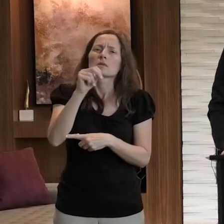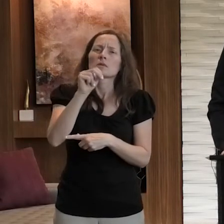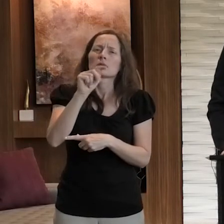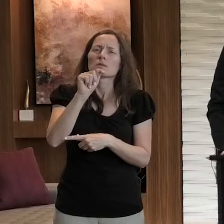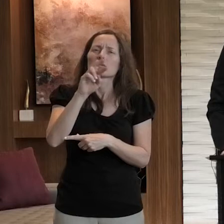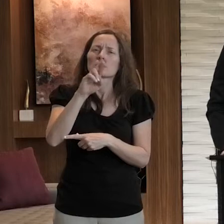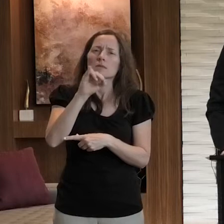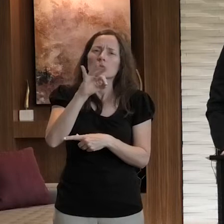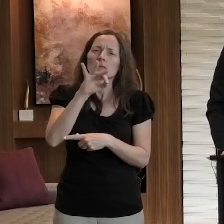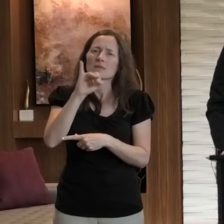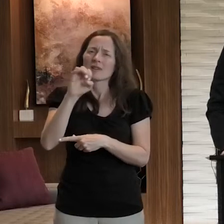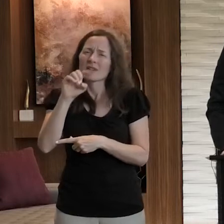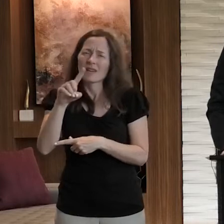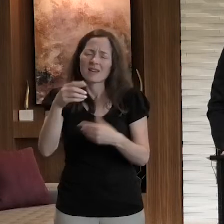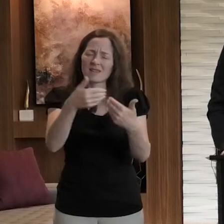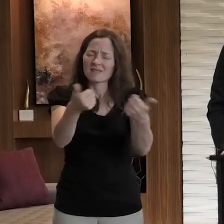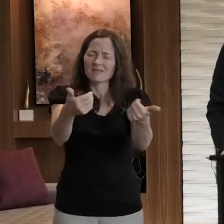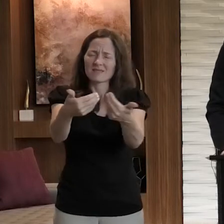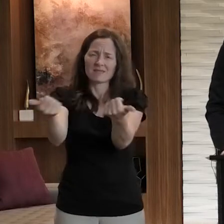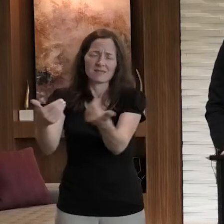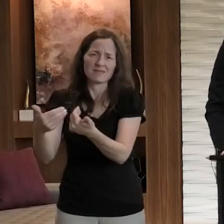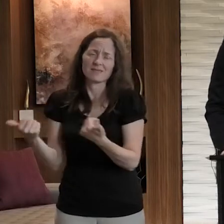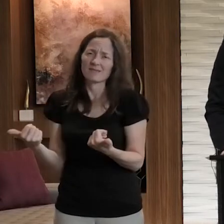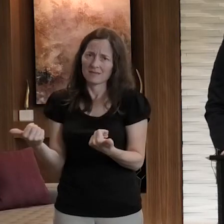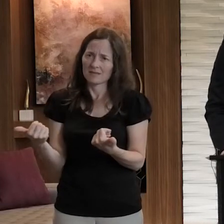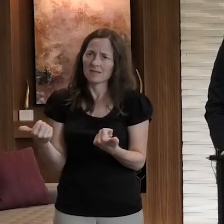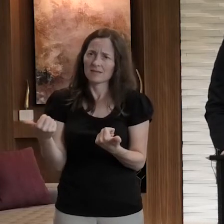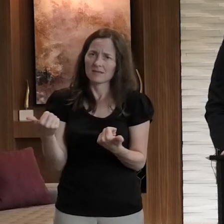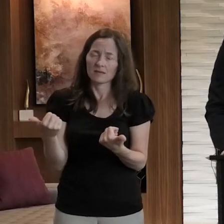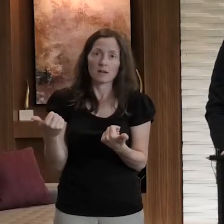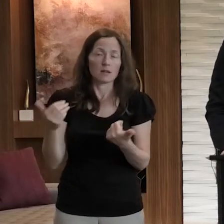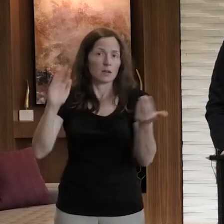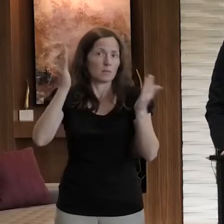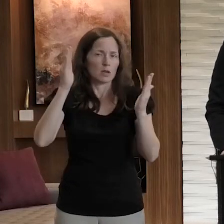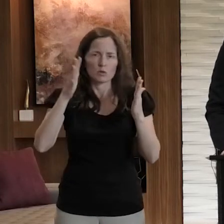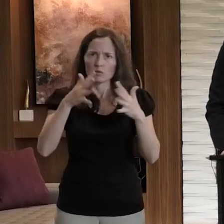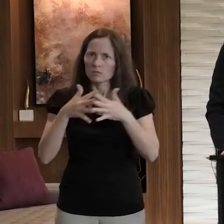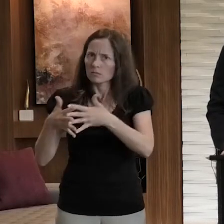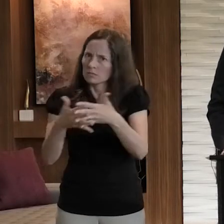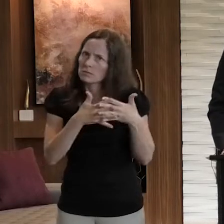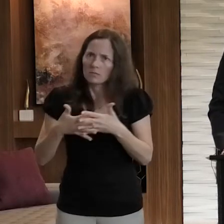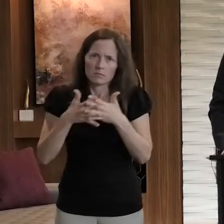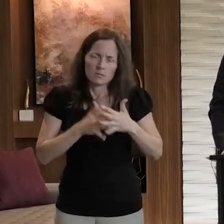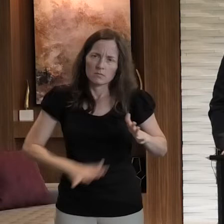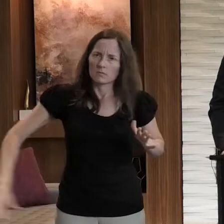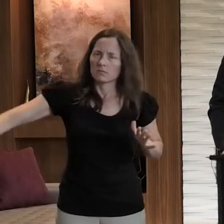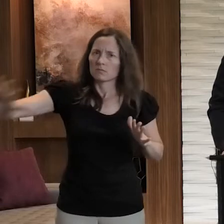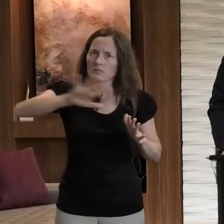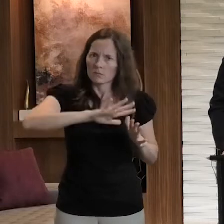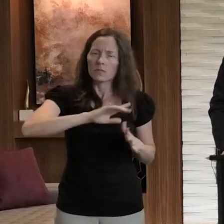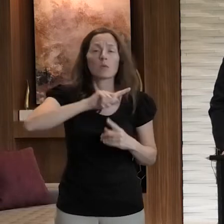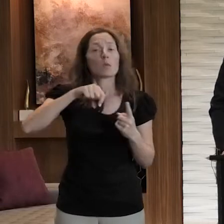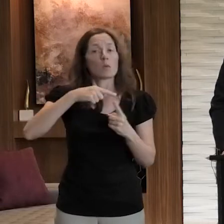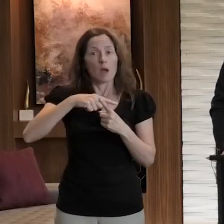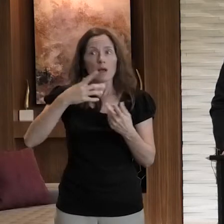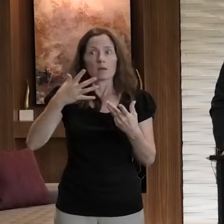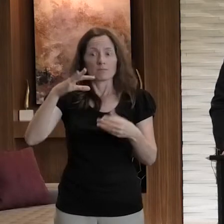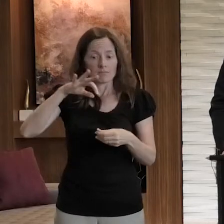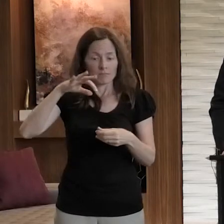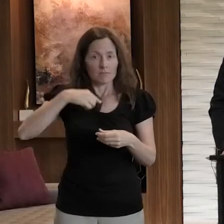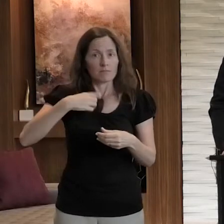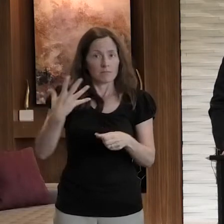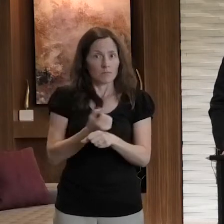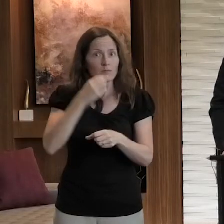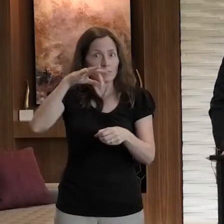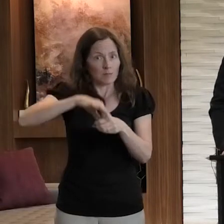America. And I was thinking about when I became a council member, there were several articles in 2006